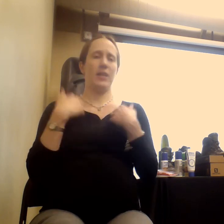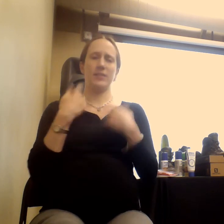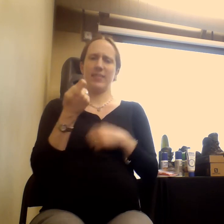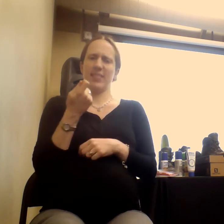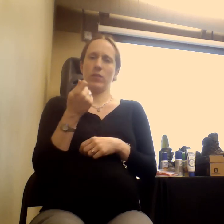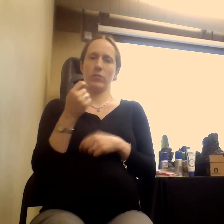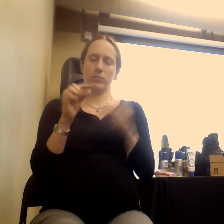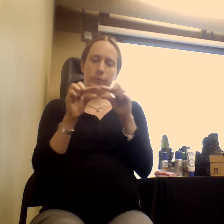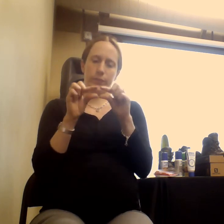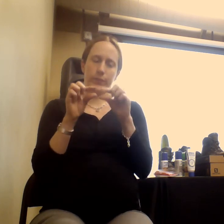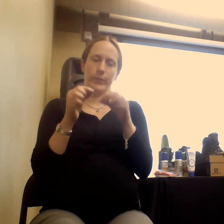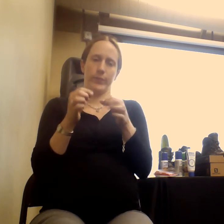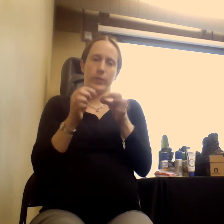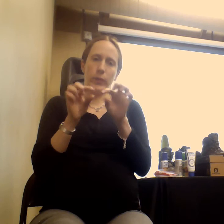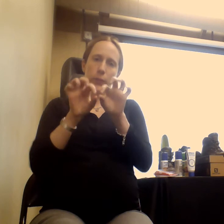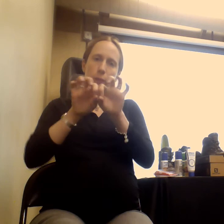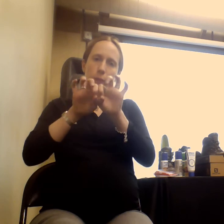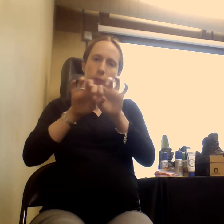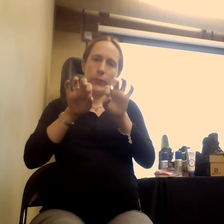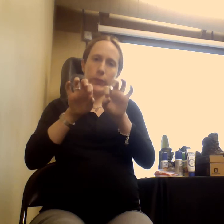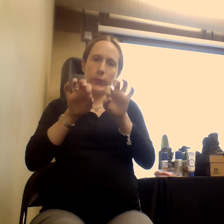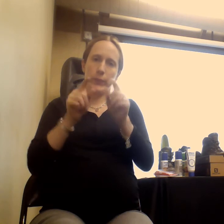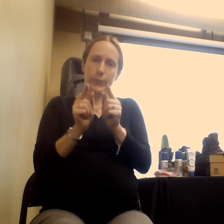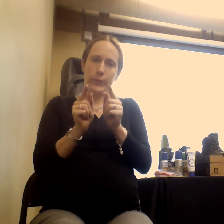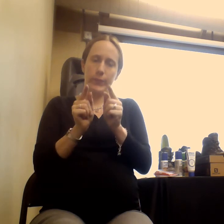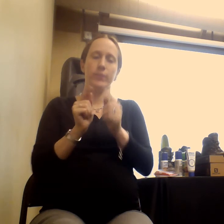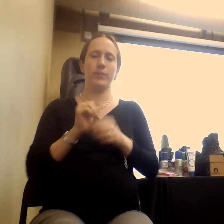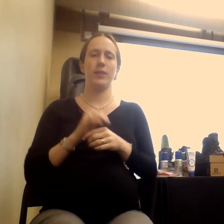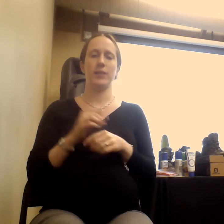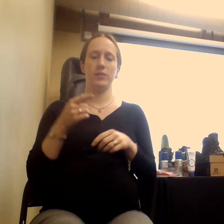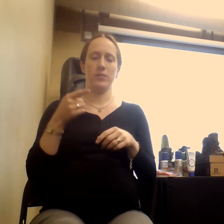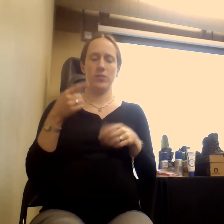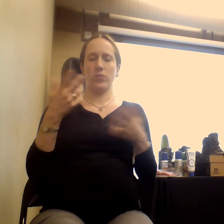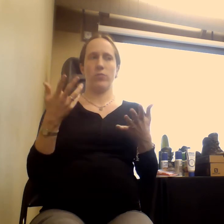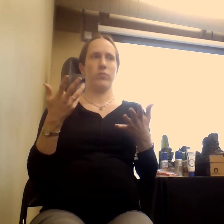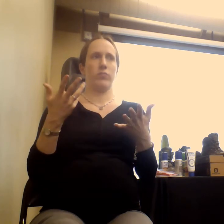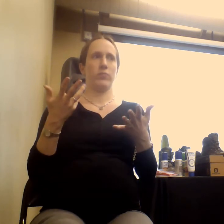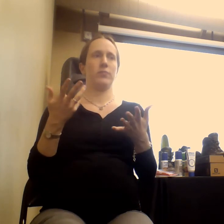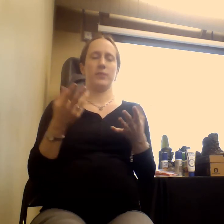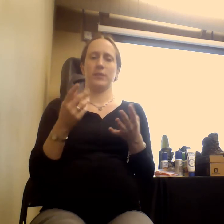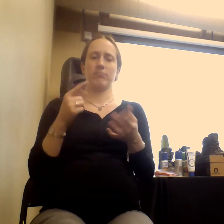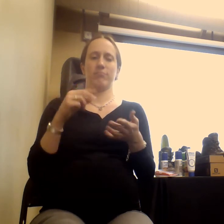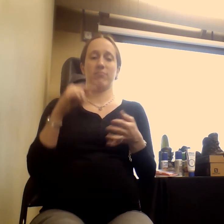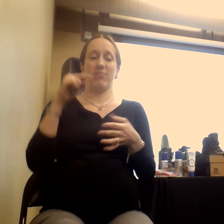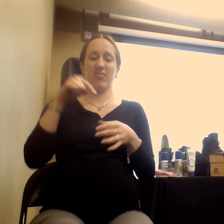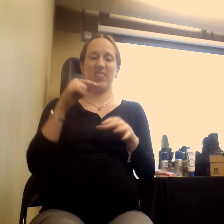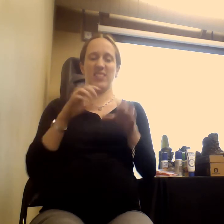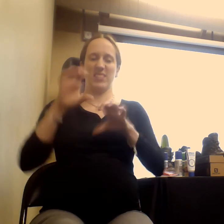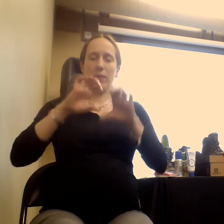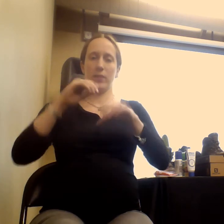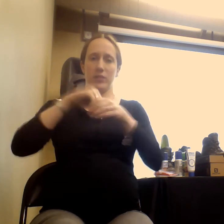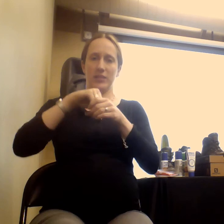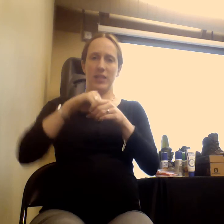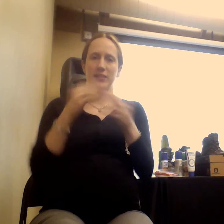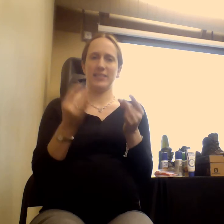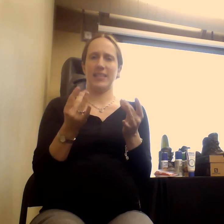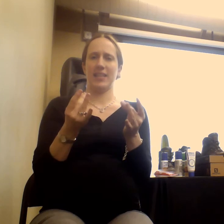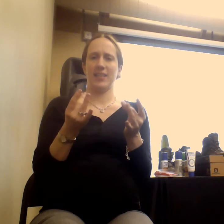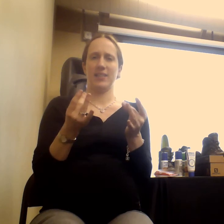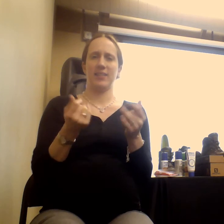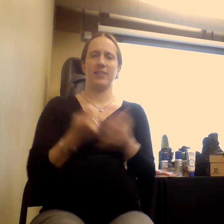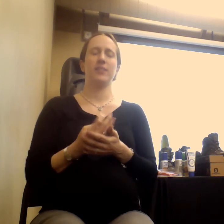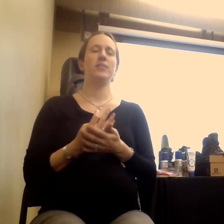all it is it's super tacky, okay? So they used to use that on oral stuff, but you can now buy it like